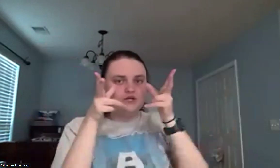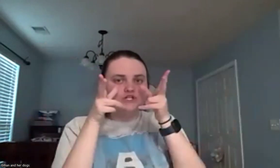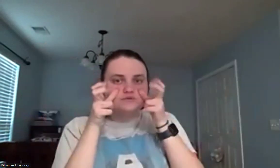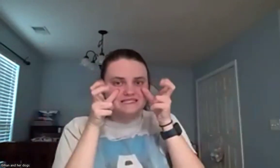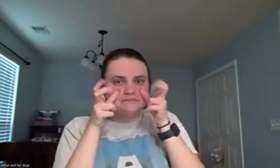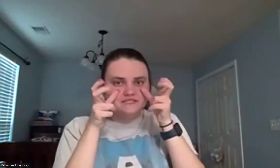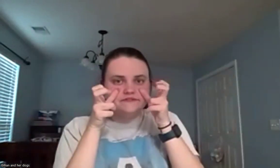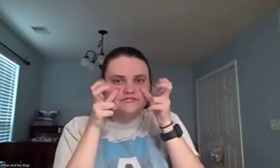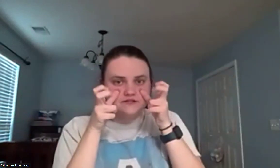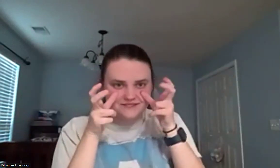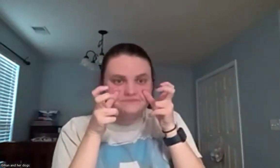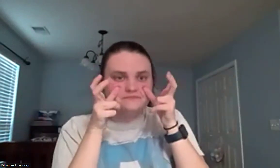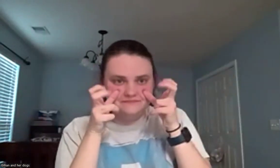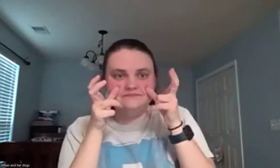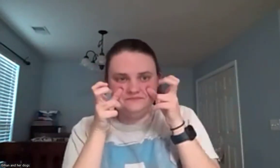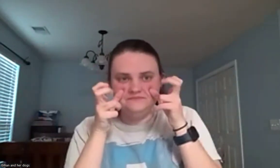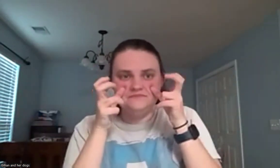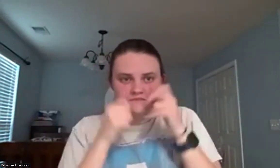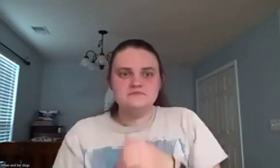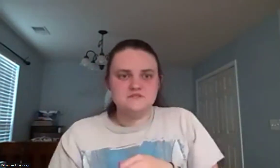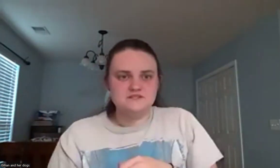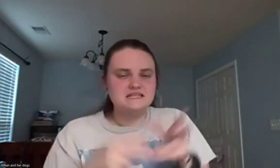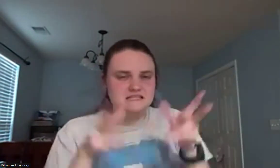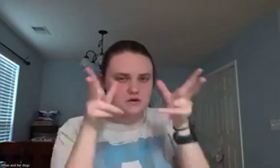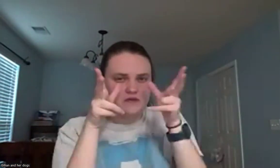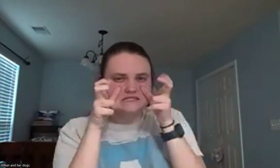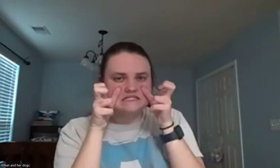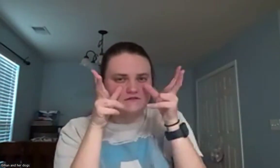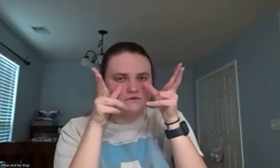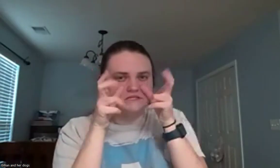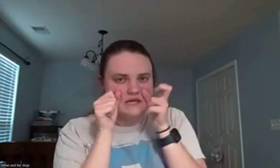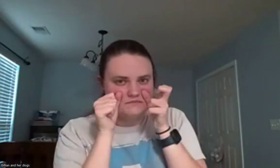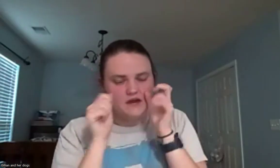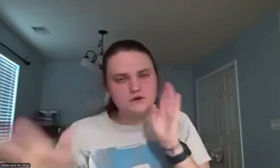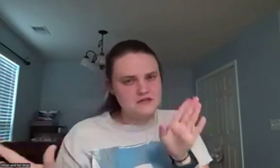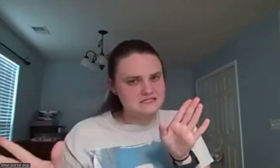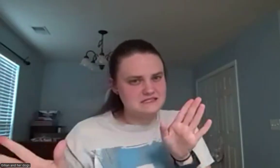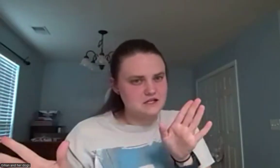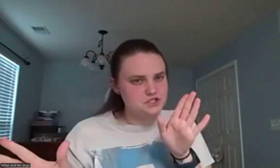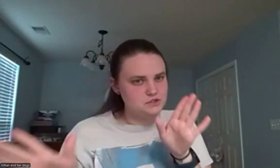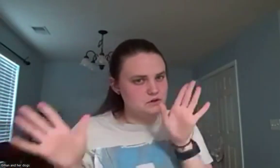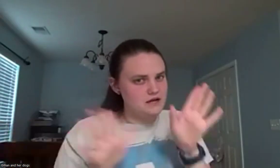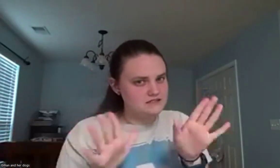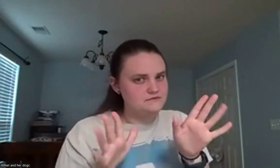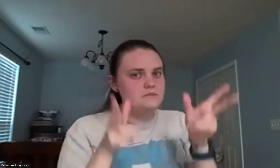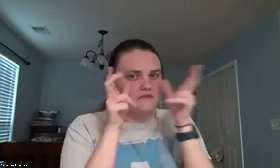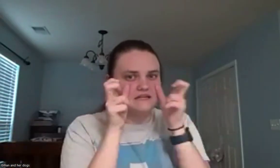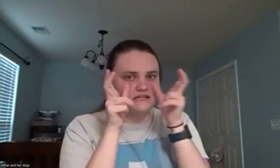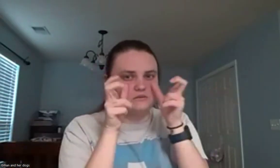So receptive skills. So that's the sign for receptive. I don't know if that's exactly what you were asking for, but that's like what